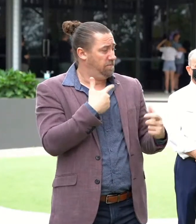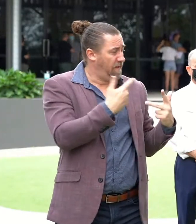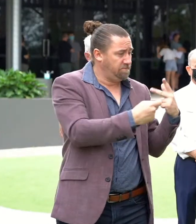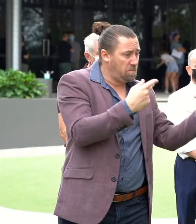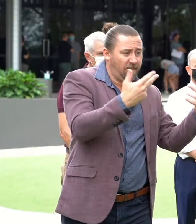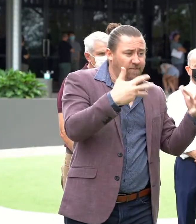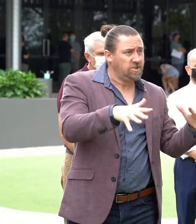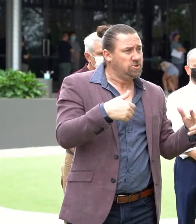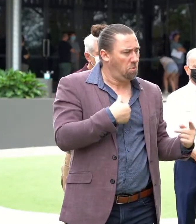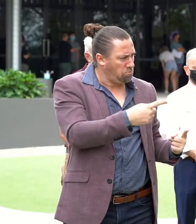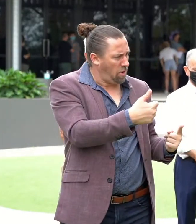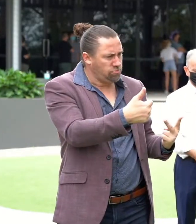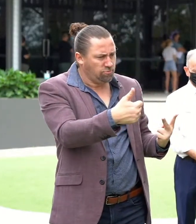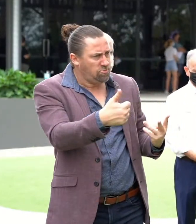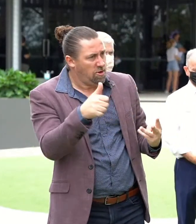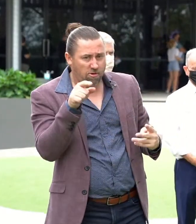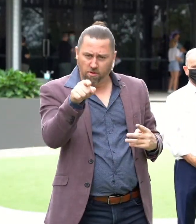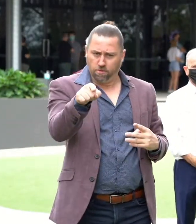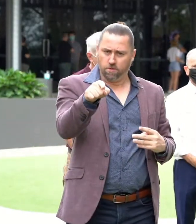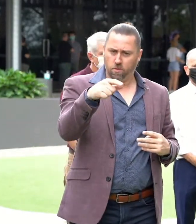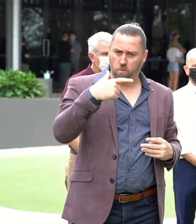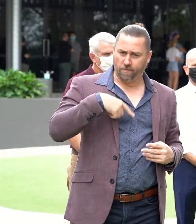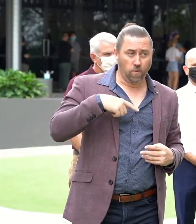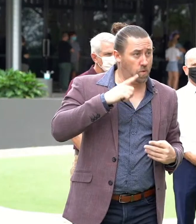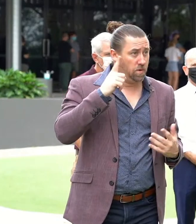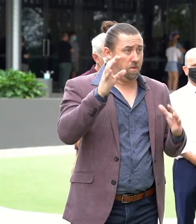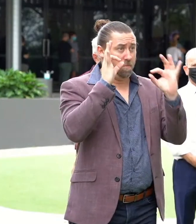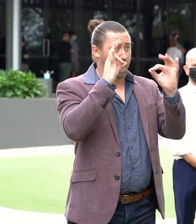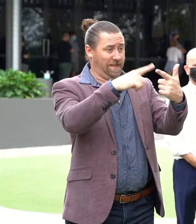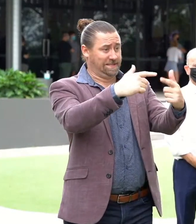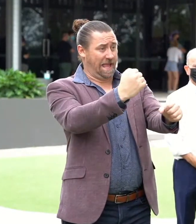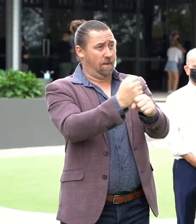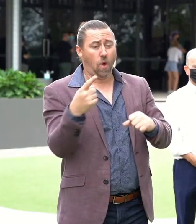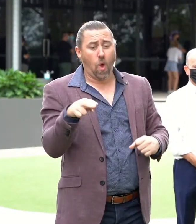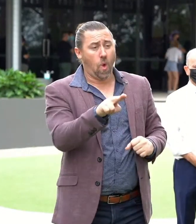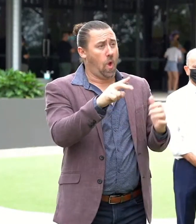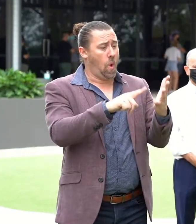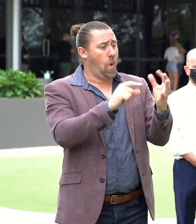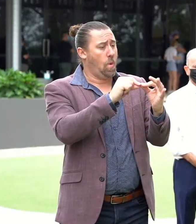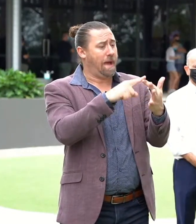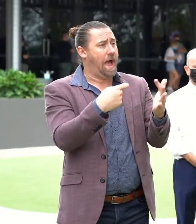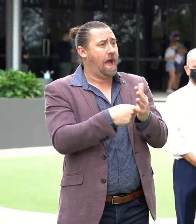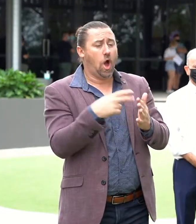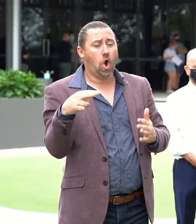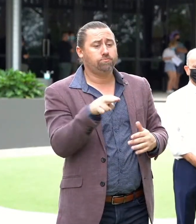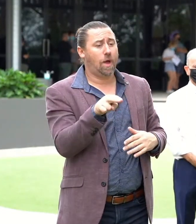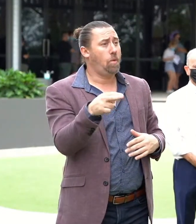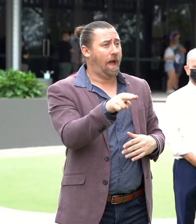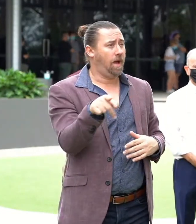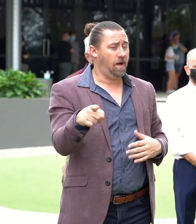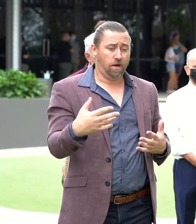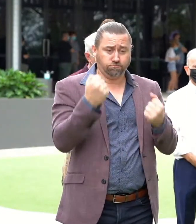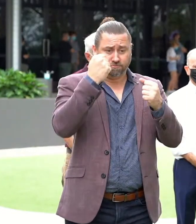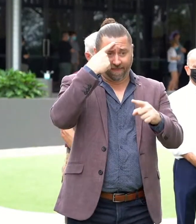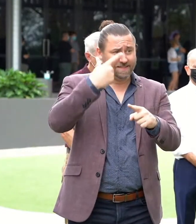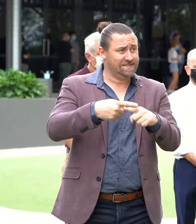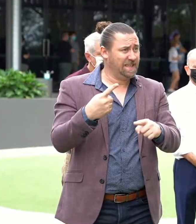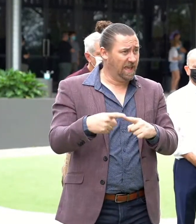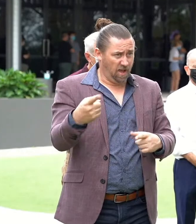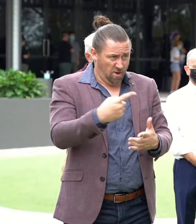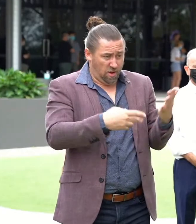a gentle reminder, the Uber driver who unfortunately was unvaccinated, has caught COVID and is in a